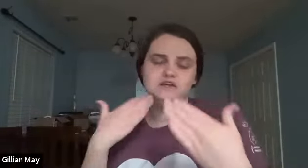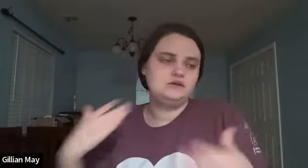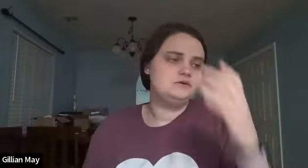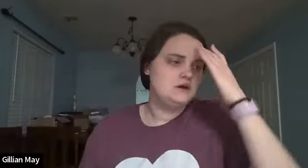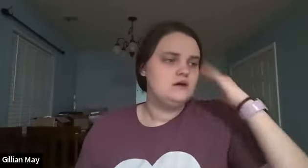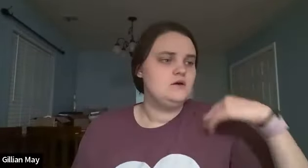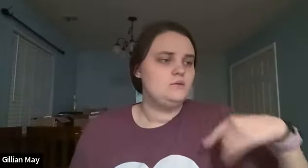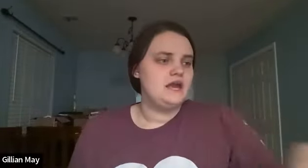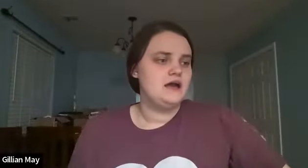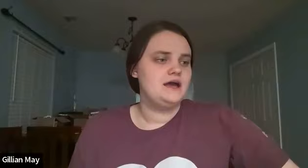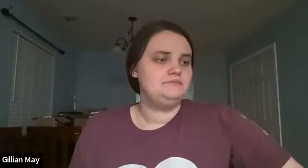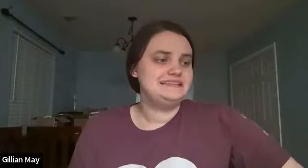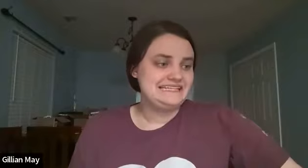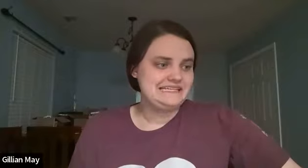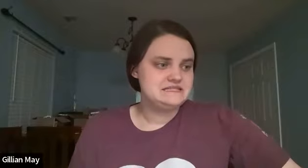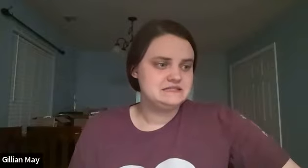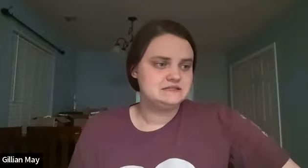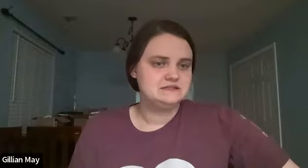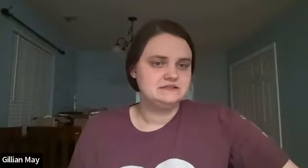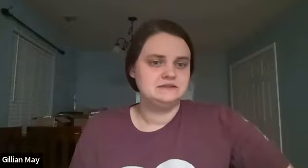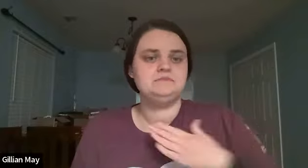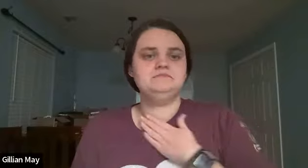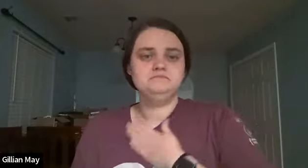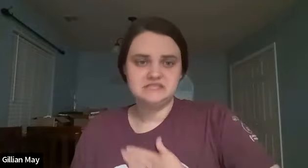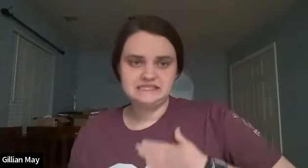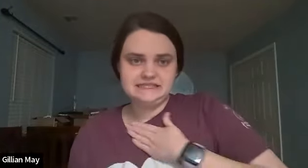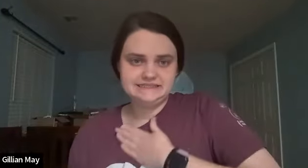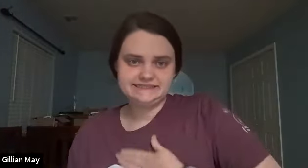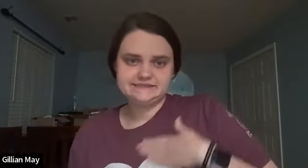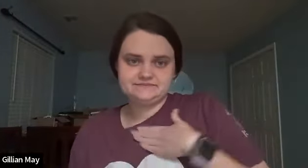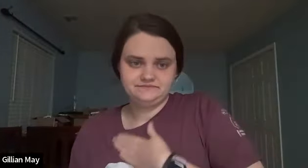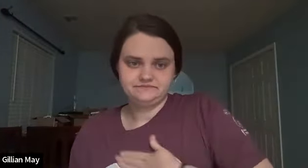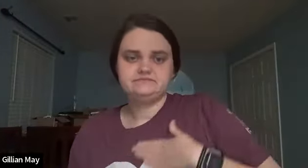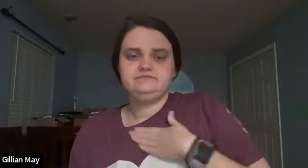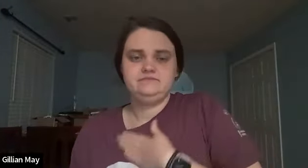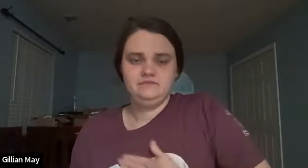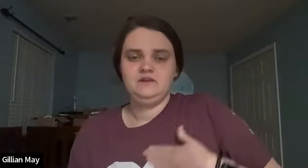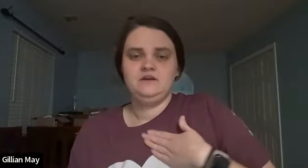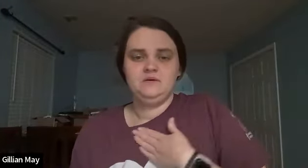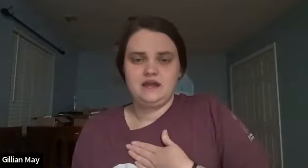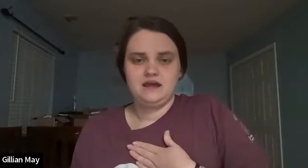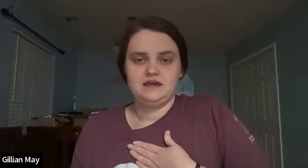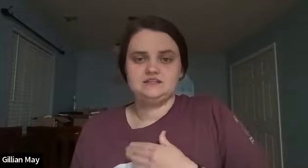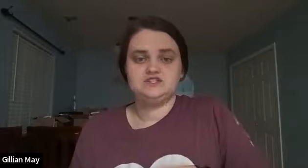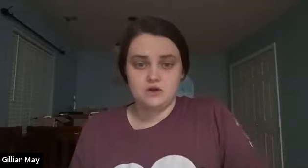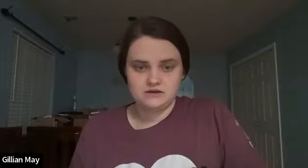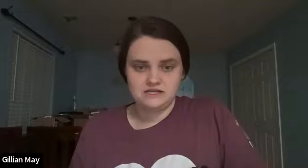you. We had please. Please. We had sorry.